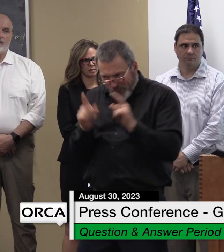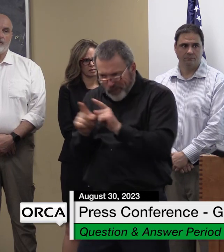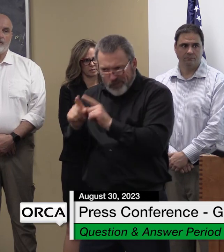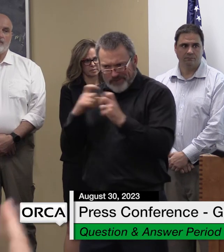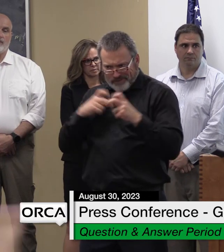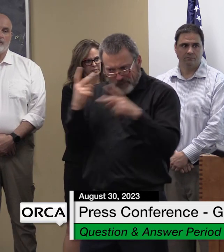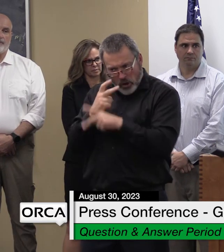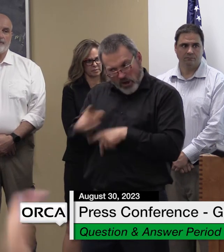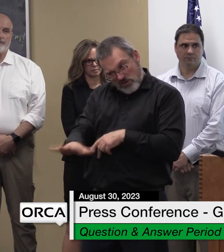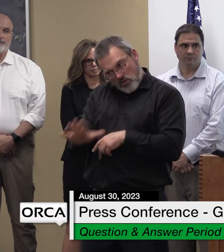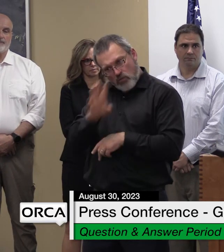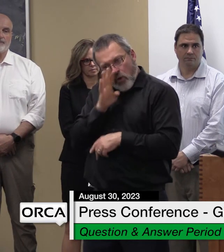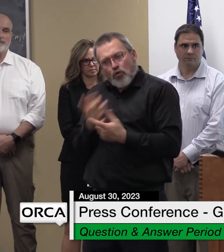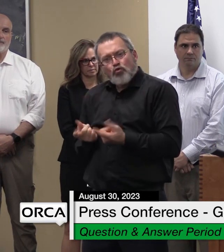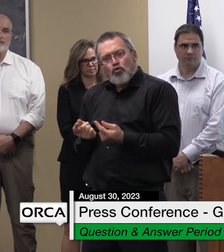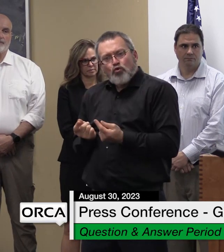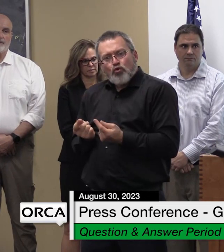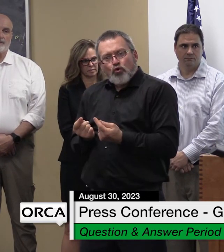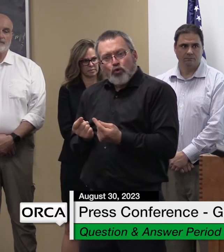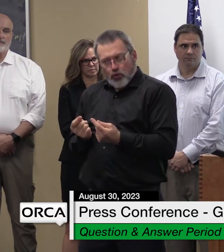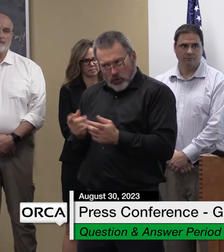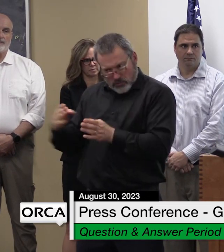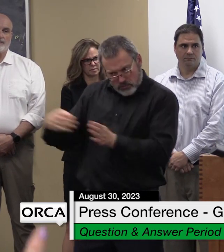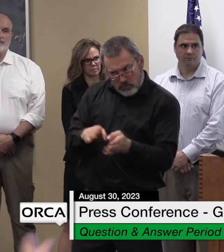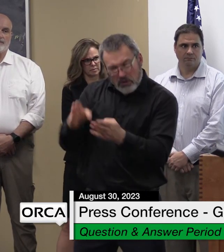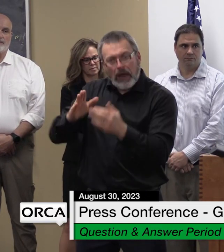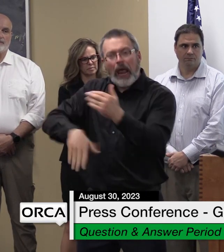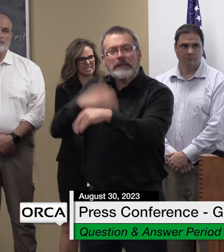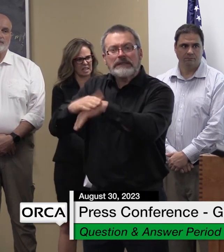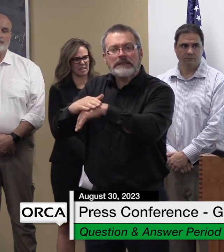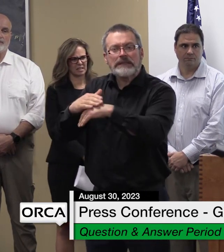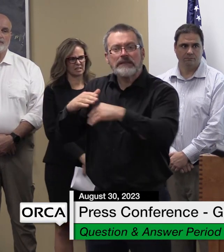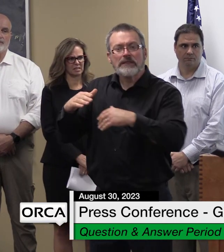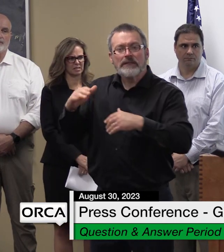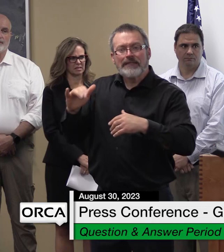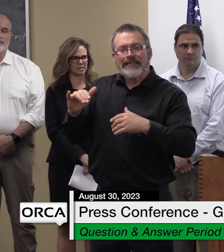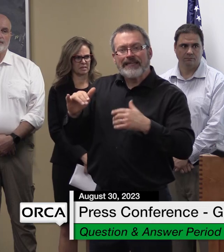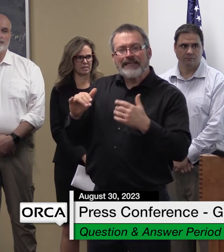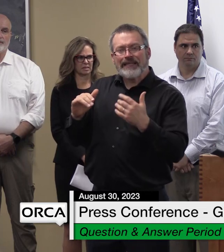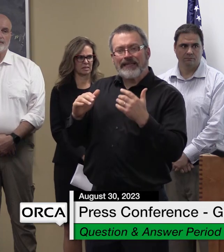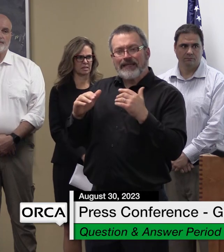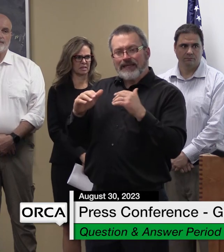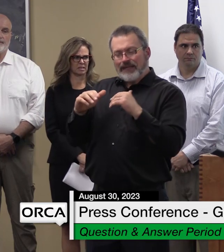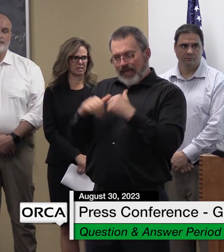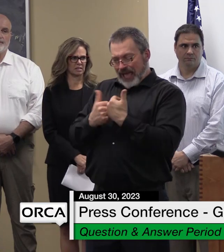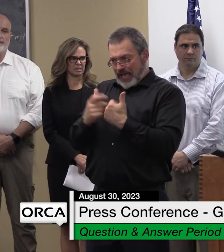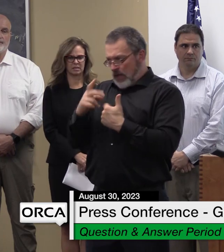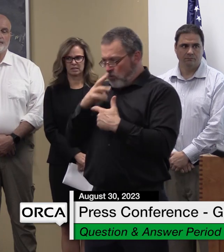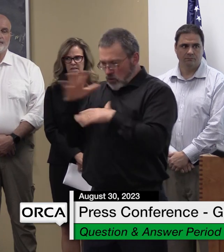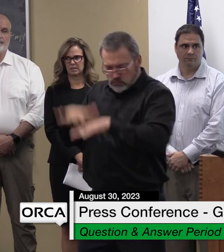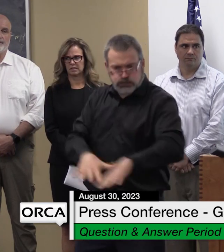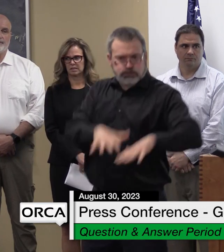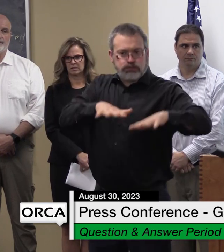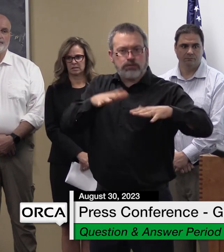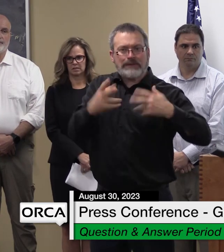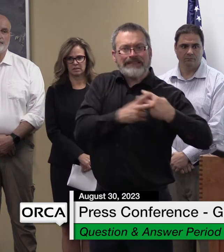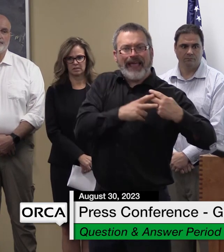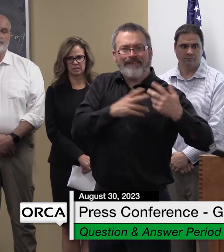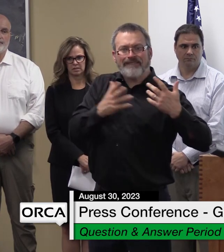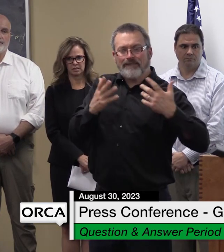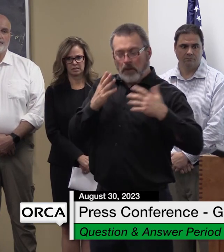a layman's terms, my perspective, it really is about how do we store water along the way to